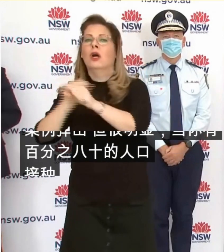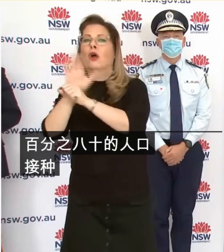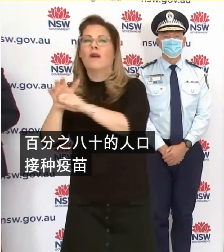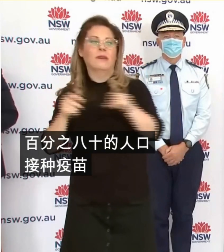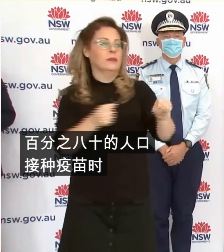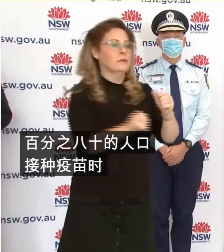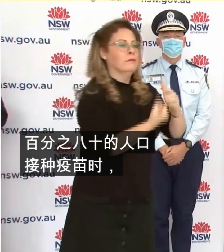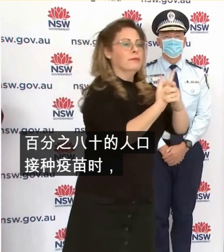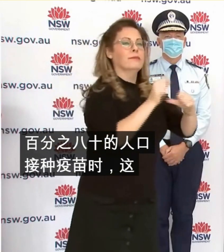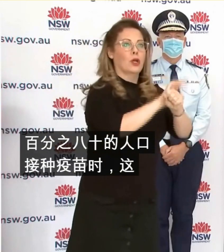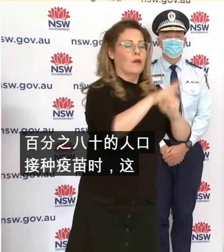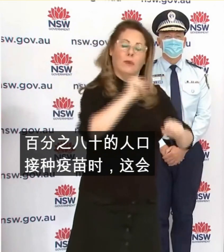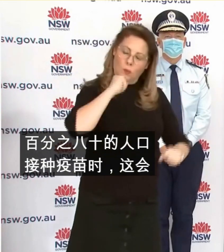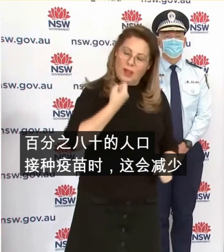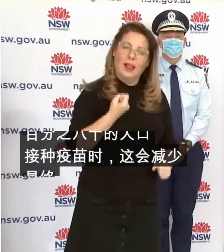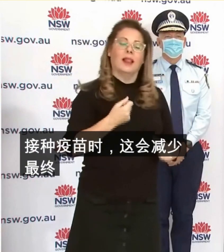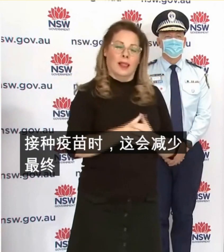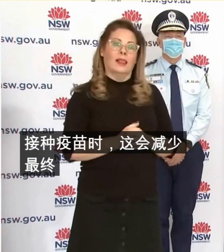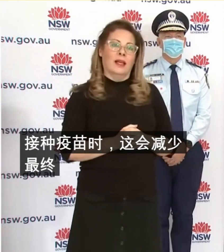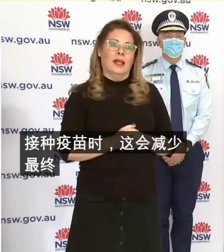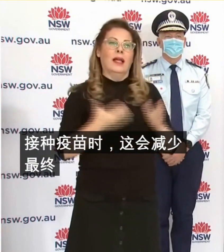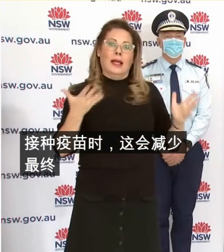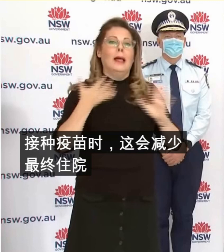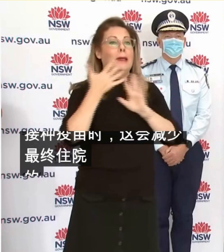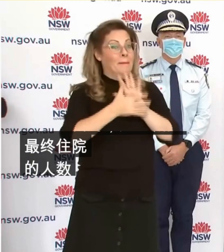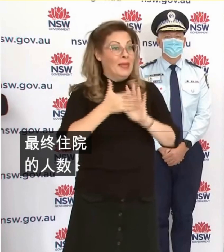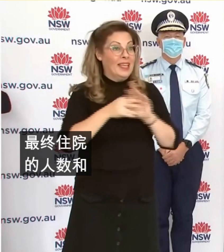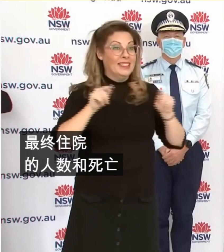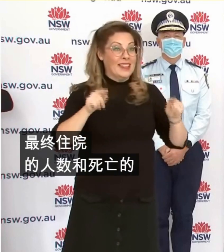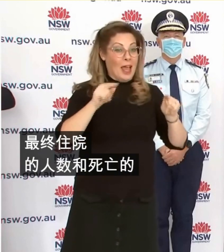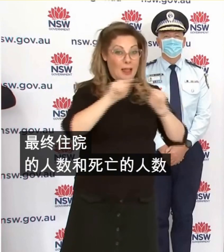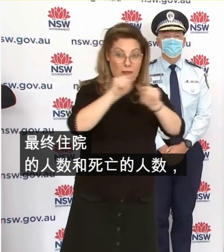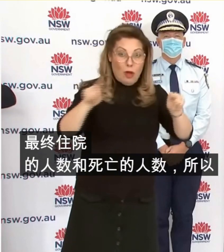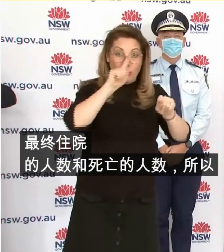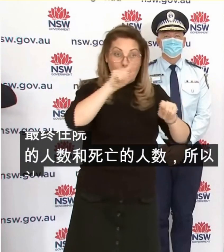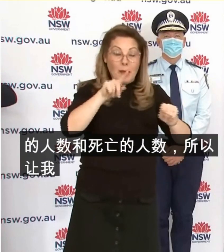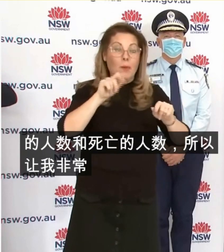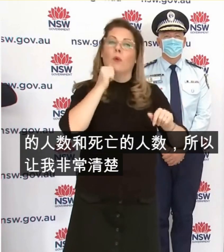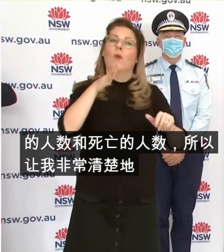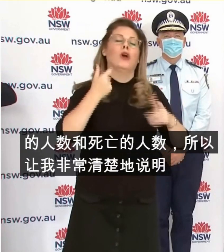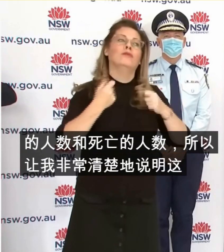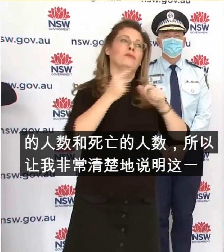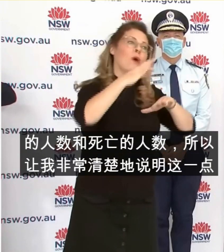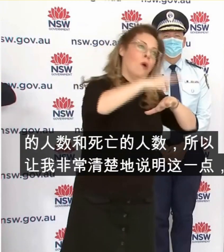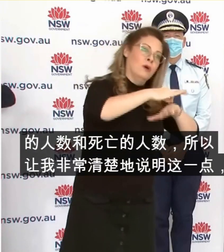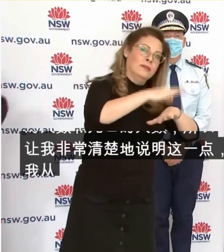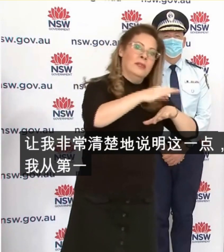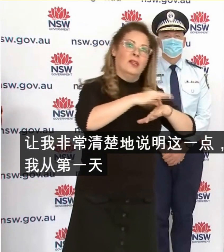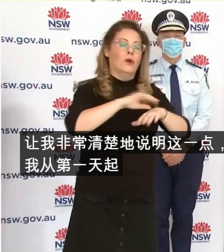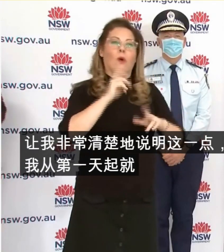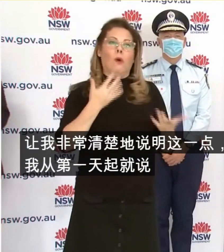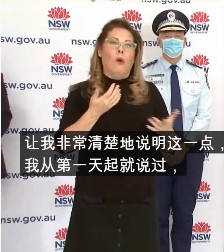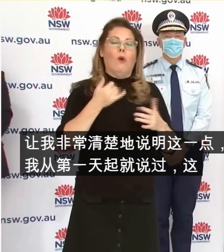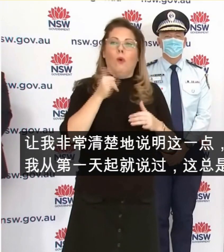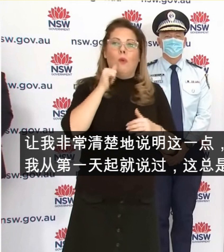your population vaccinated, that reduces the number of people that will end up in hospital and the number of people that will die. So let me make this very, very clear,